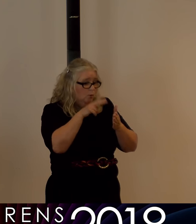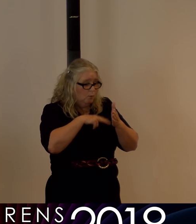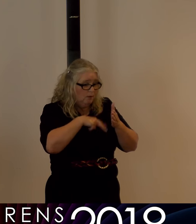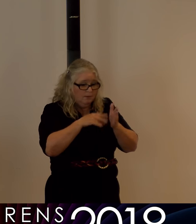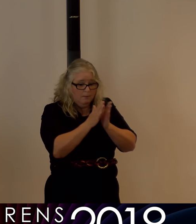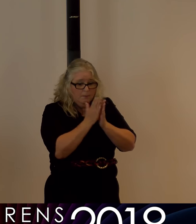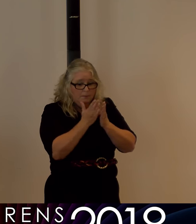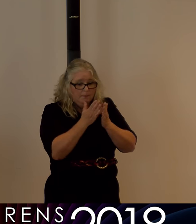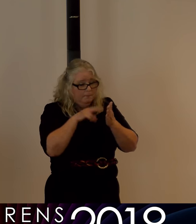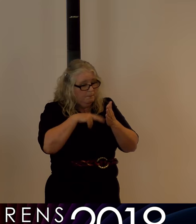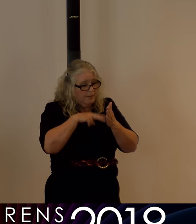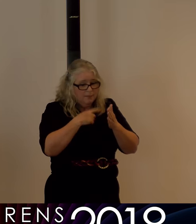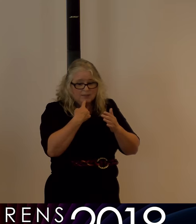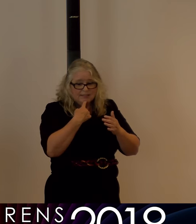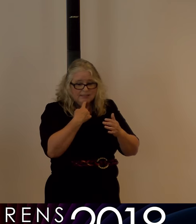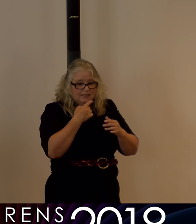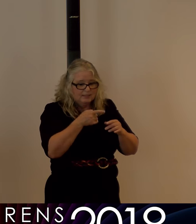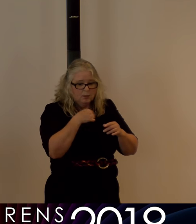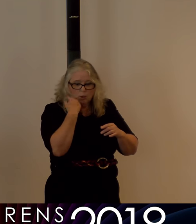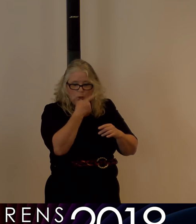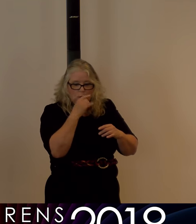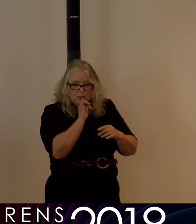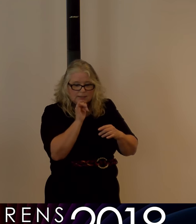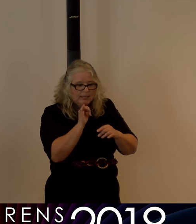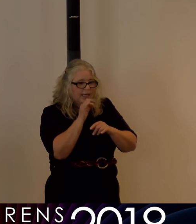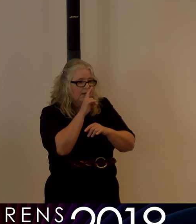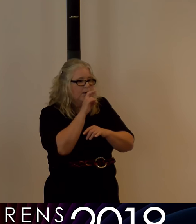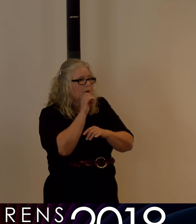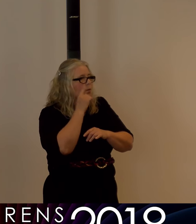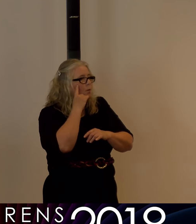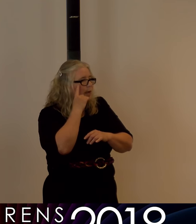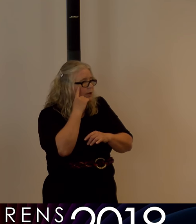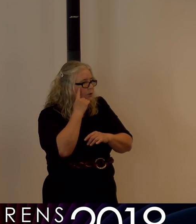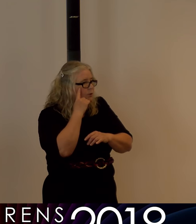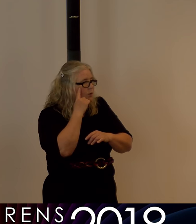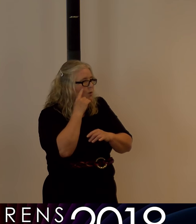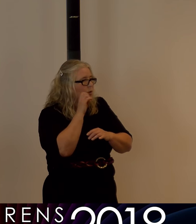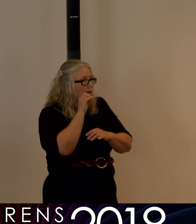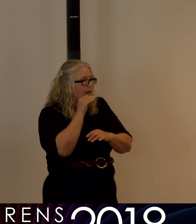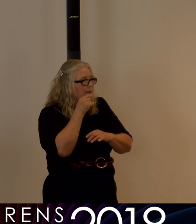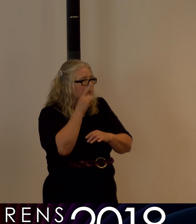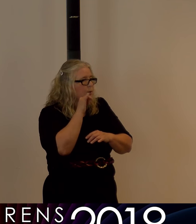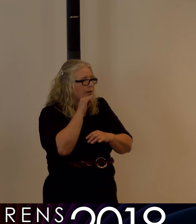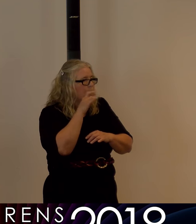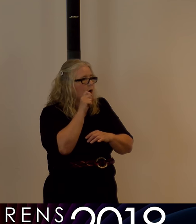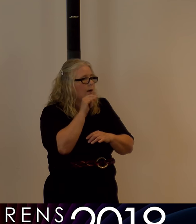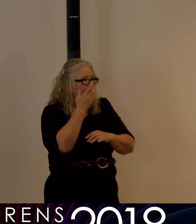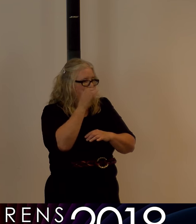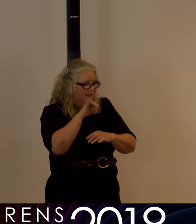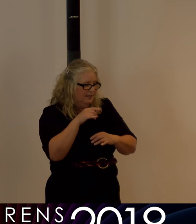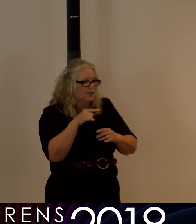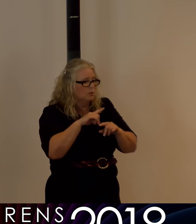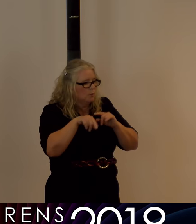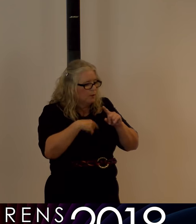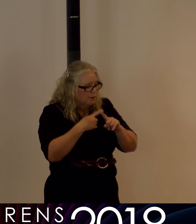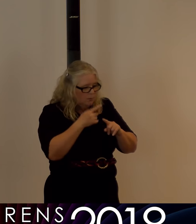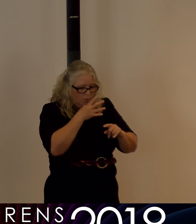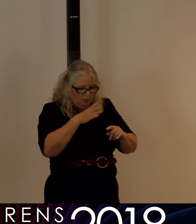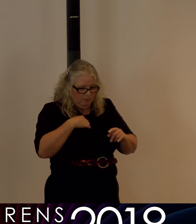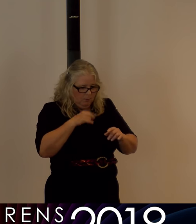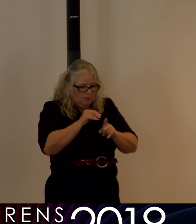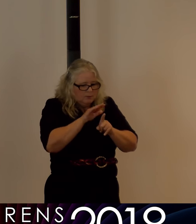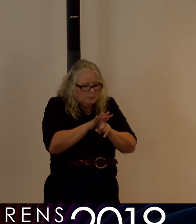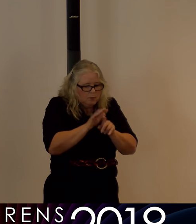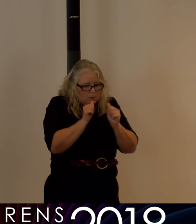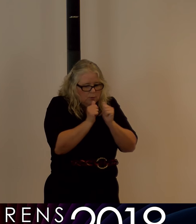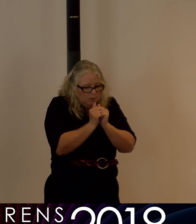like retinoic acid embryopathy. So when women were exposed to high levels of retinoic acid, which is